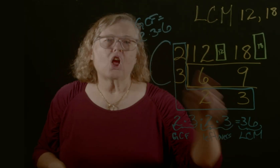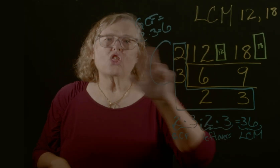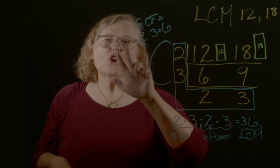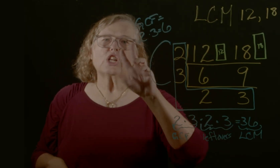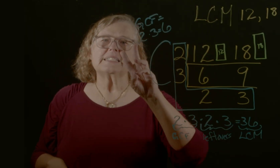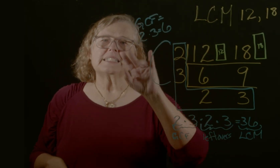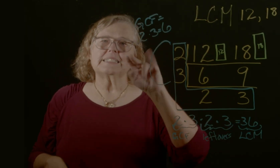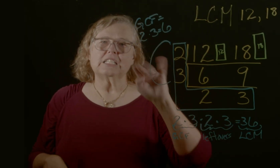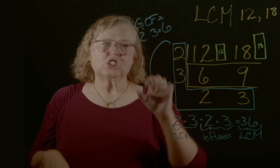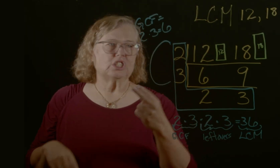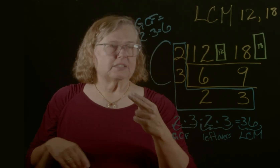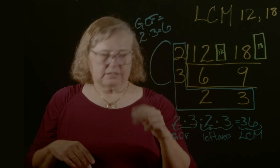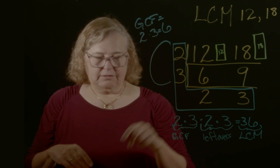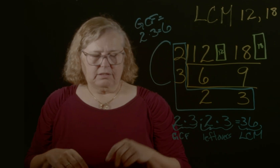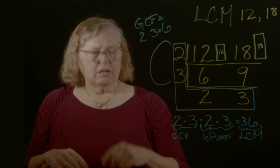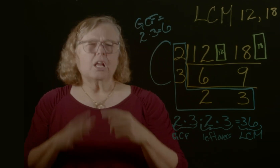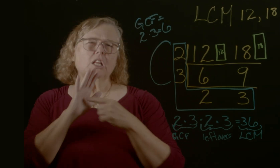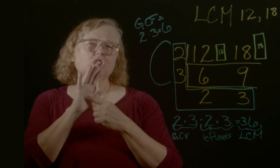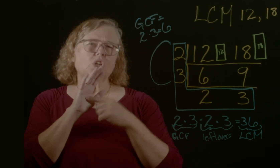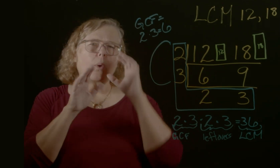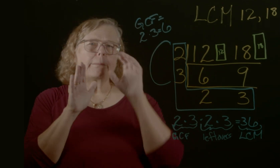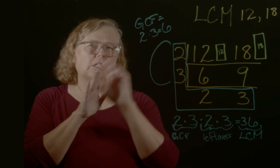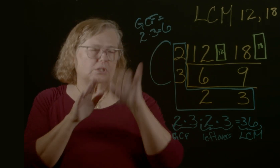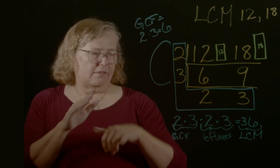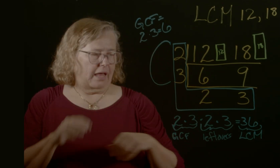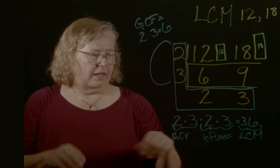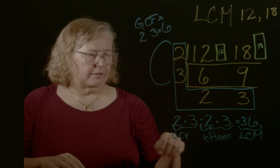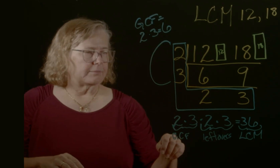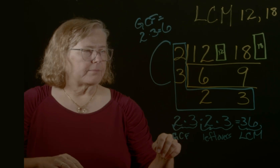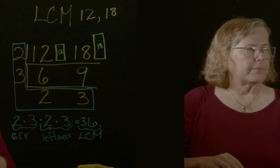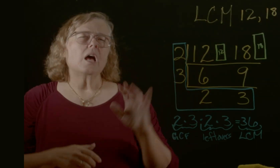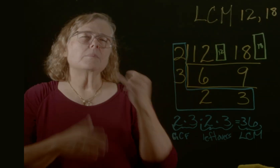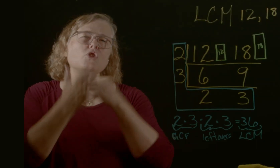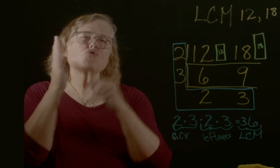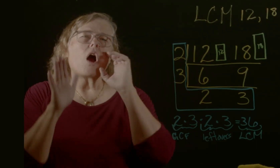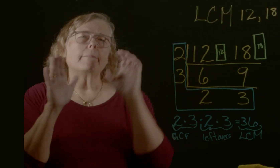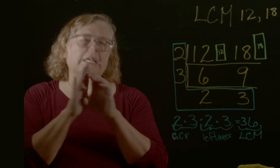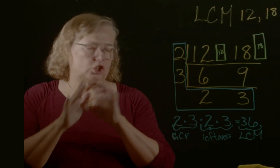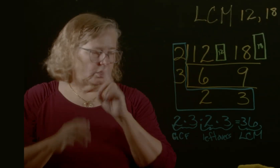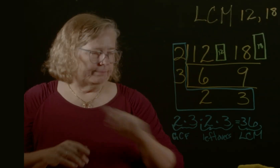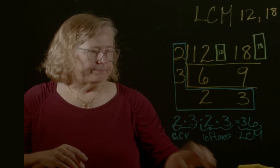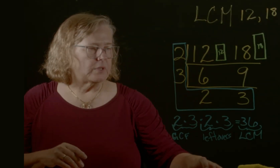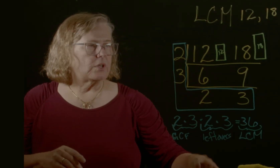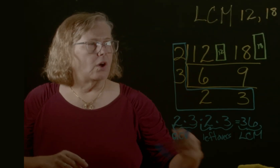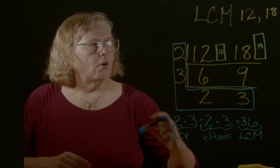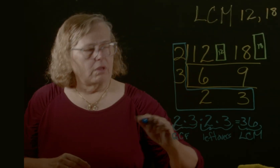be 36 inches. Let's take a picture. Let's make a picture of that. So let's draw a picture.